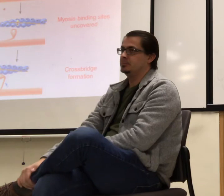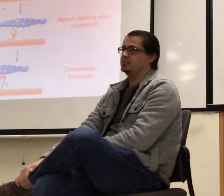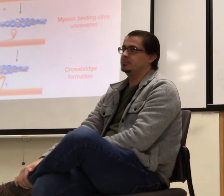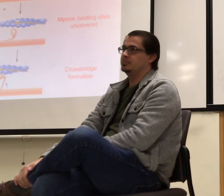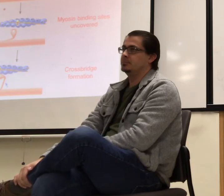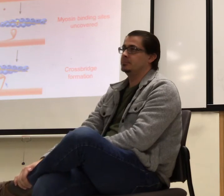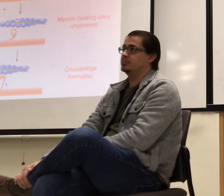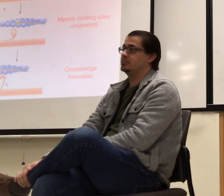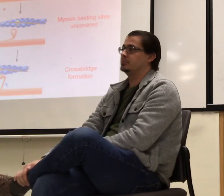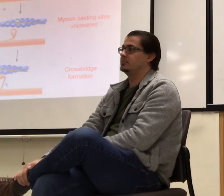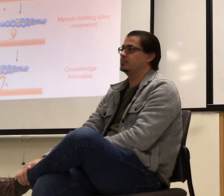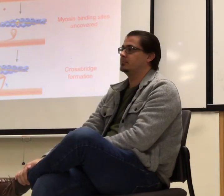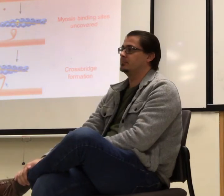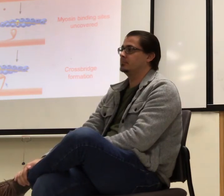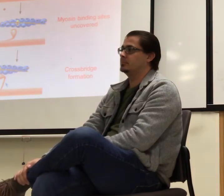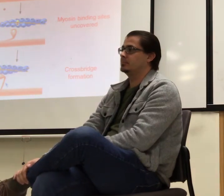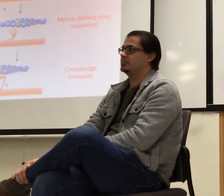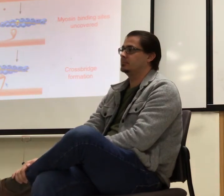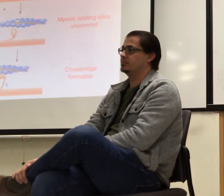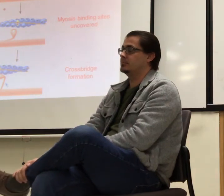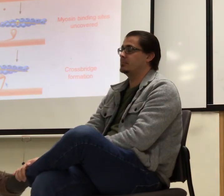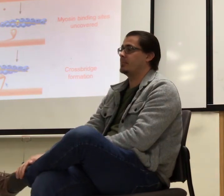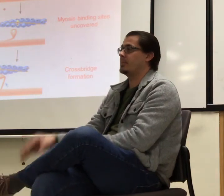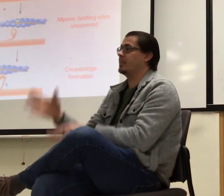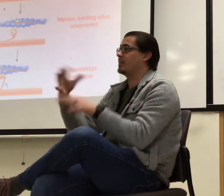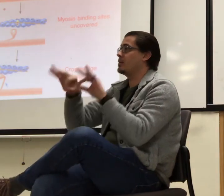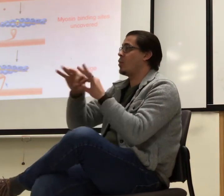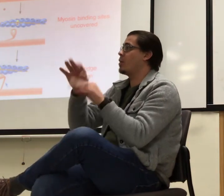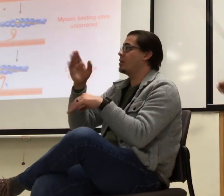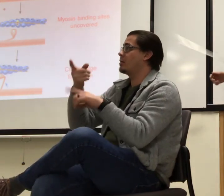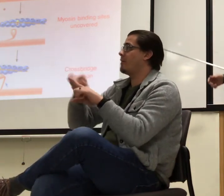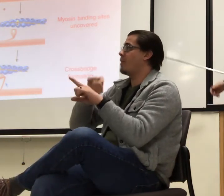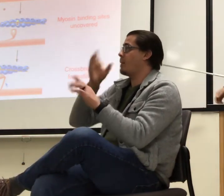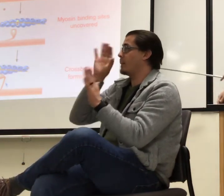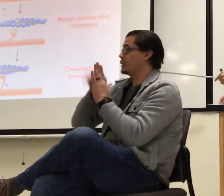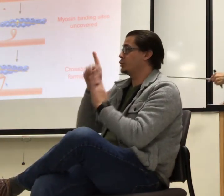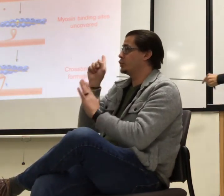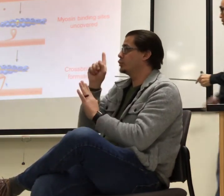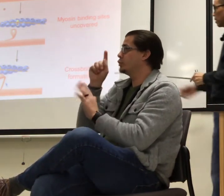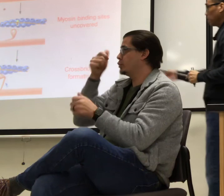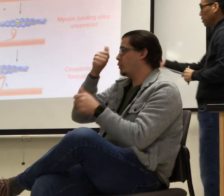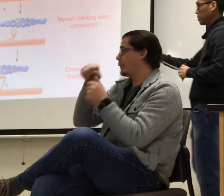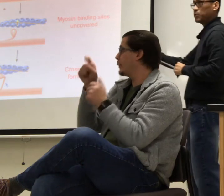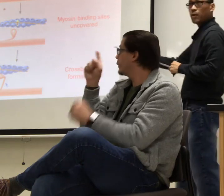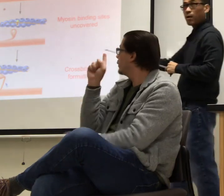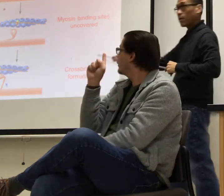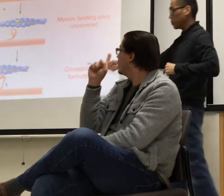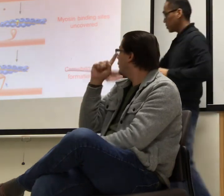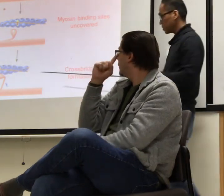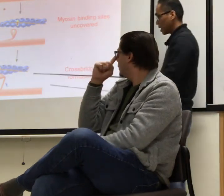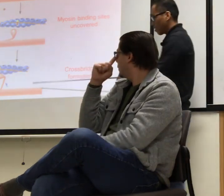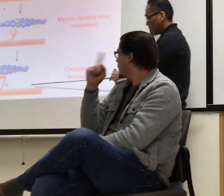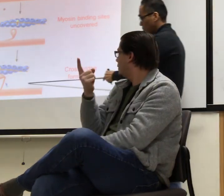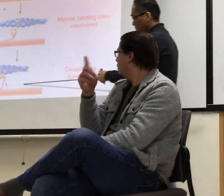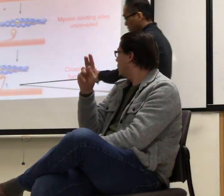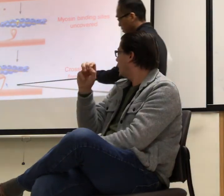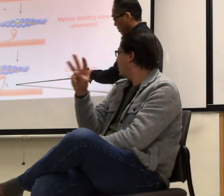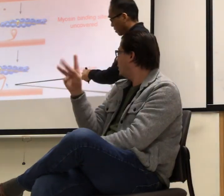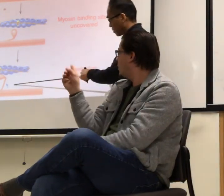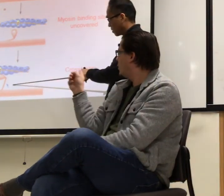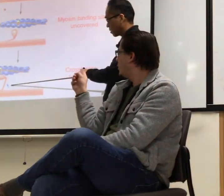And one very important thing on the picture to note is the two arrows. This